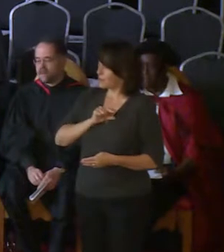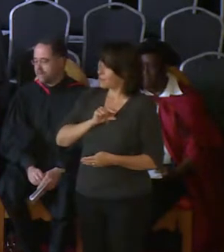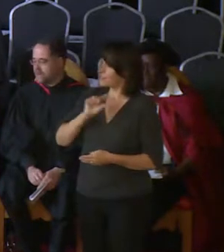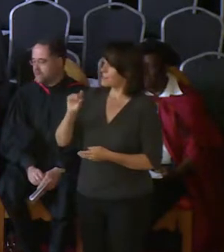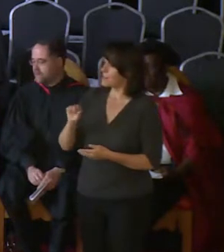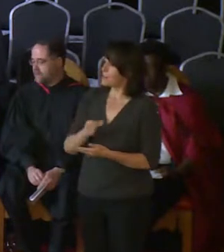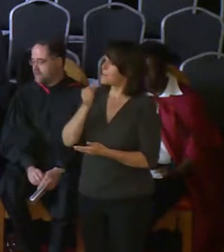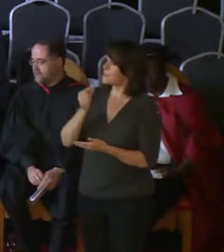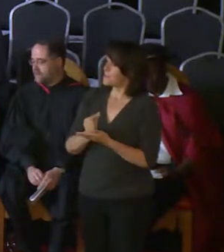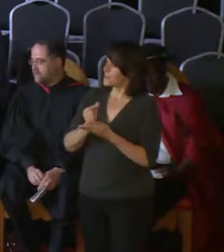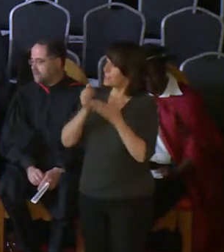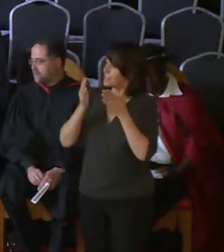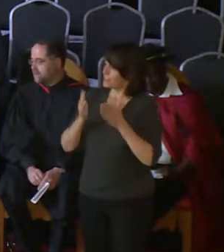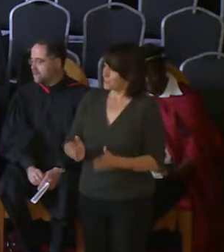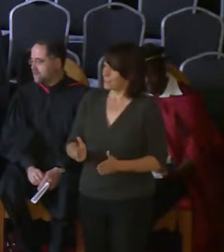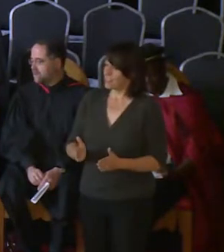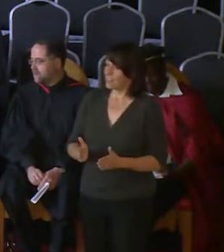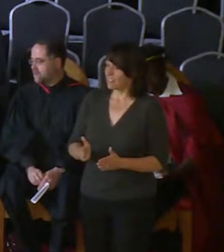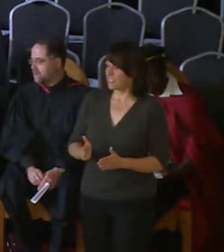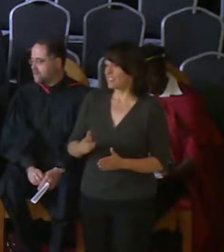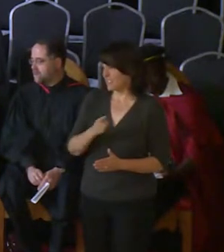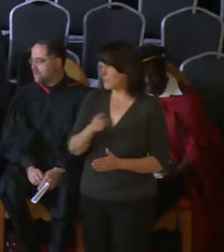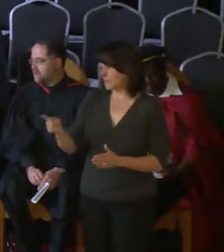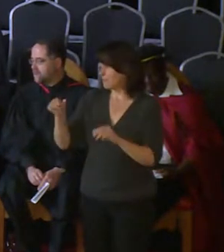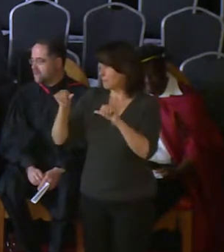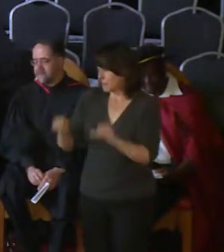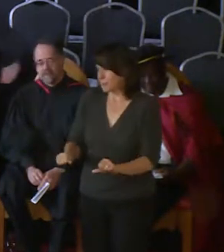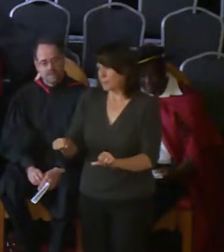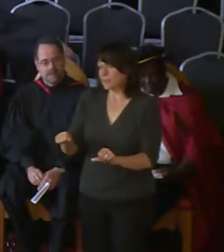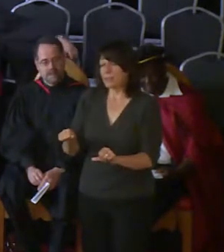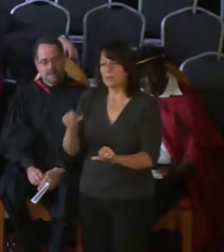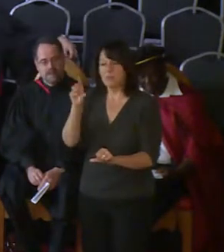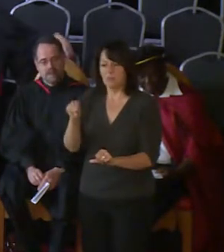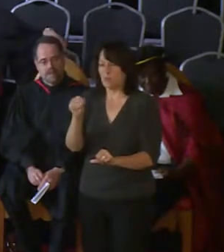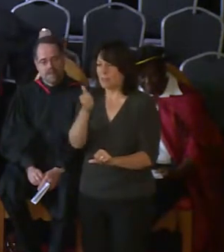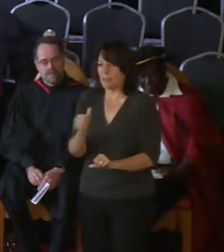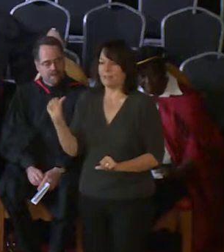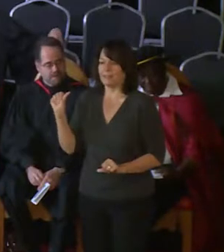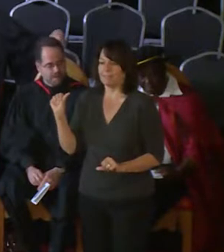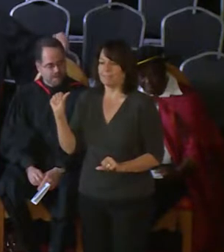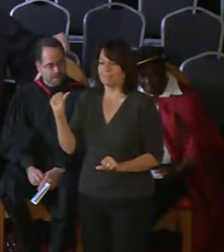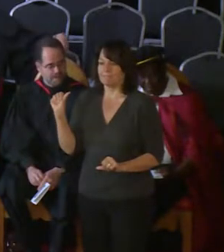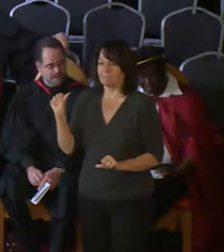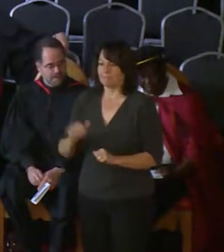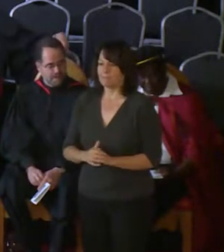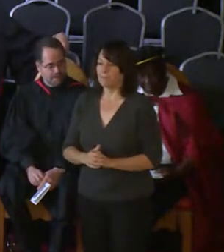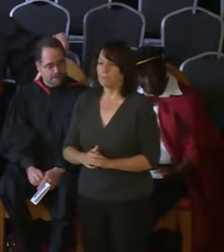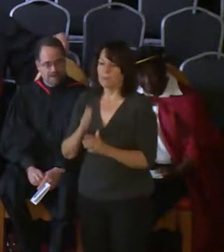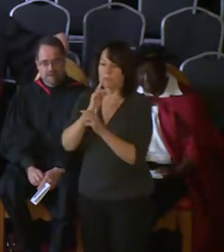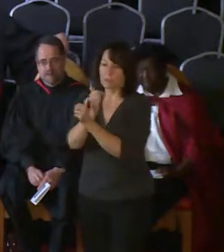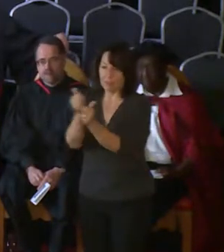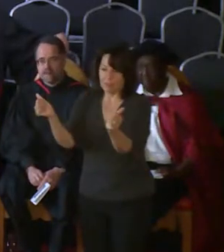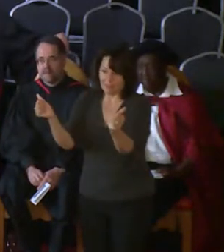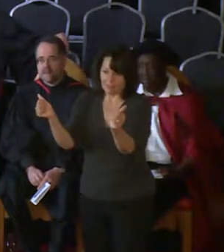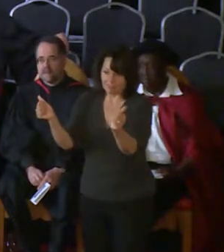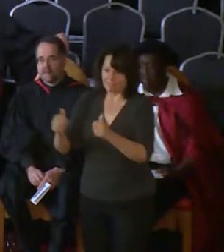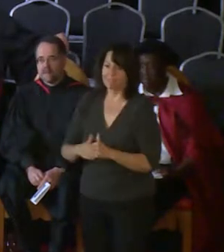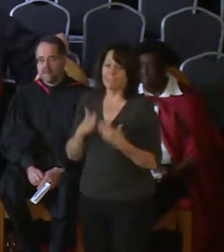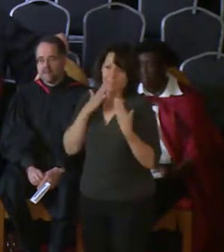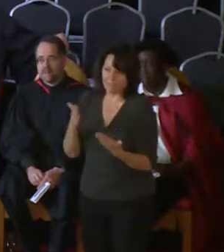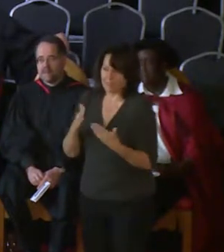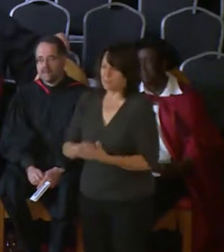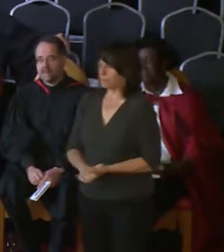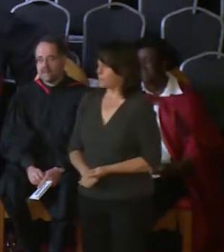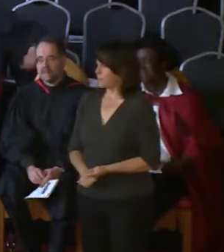Guelph graduate, and you can do anything. Good luck to you all. Thank